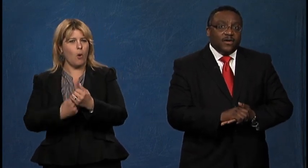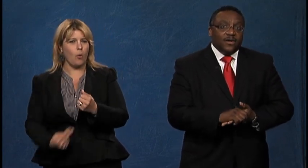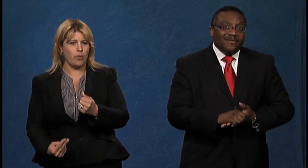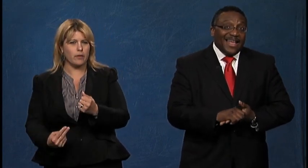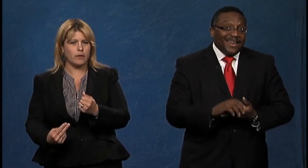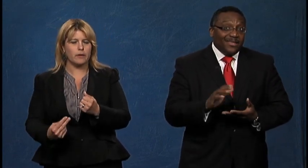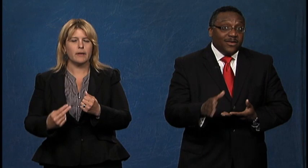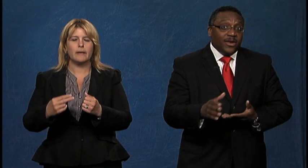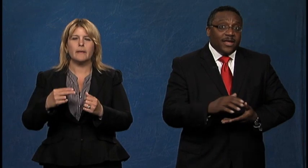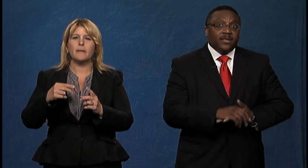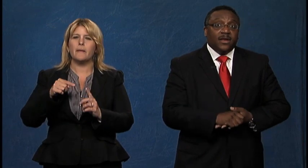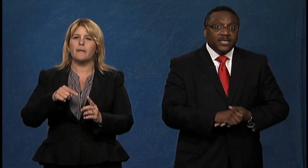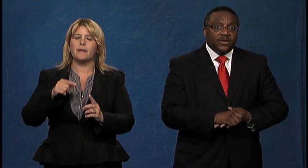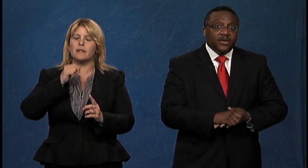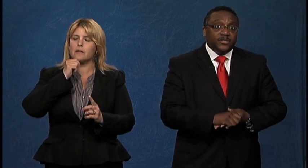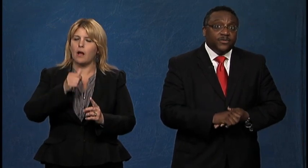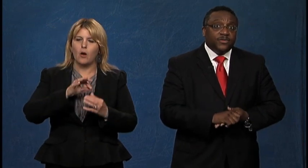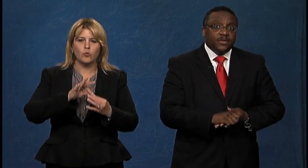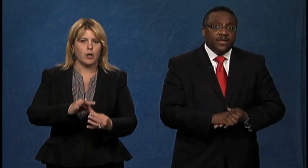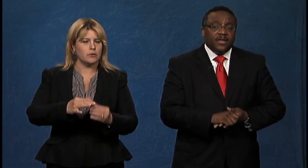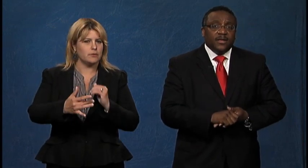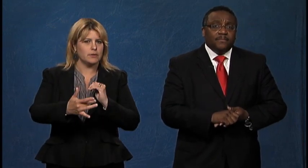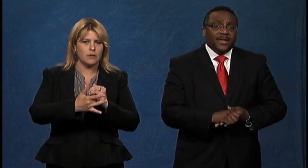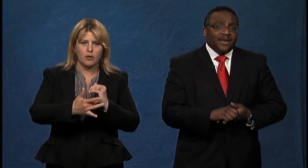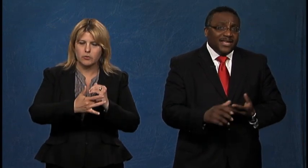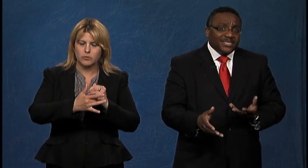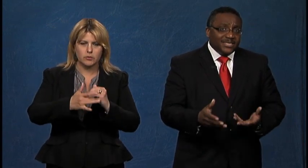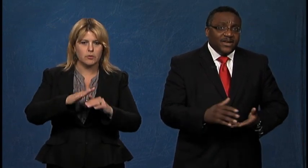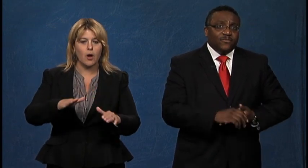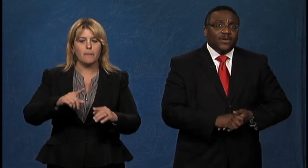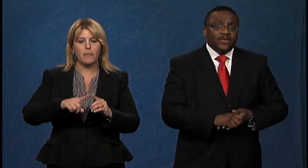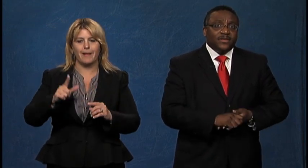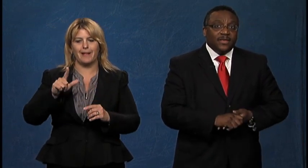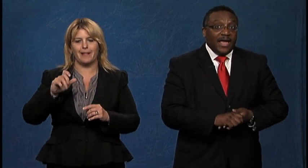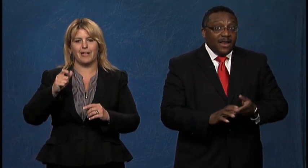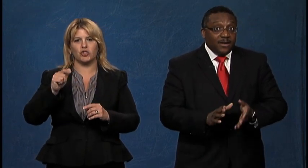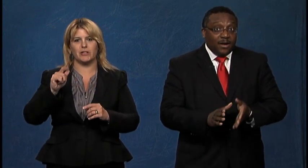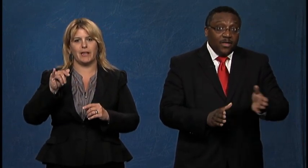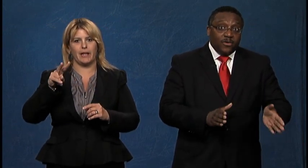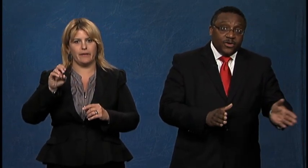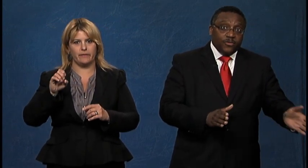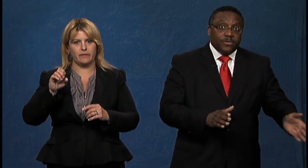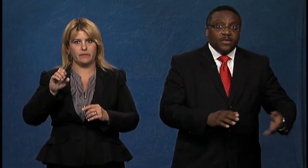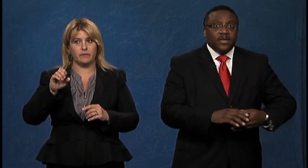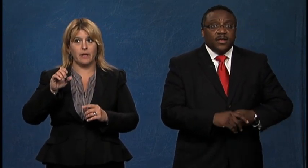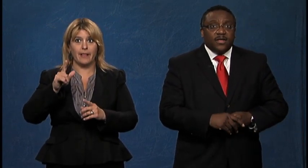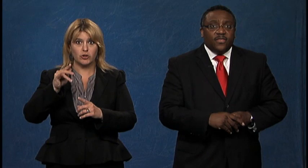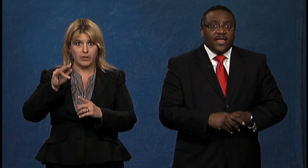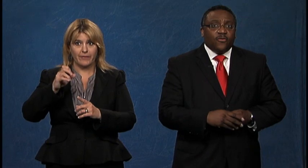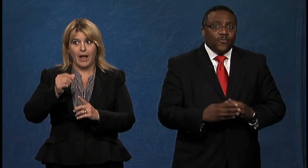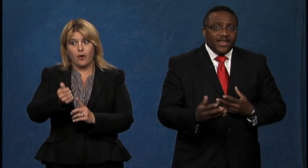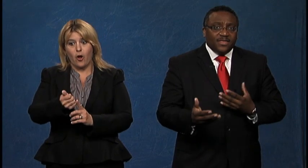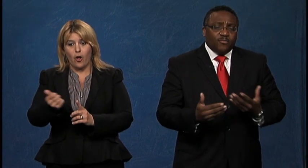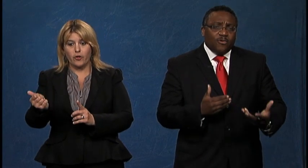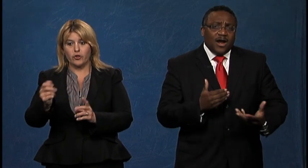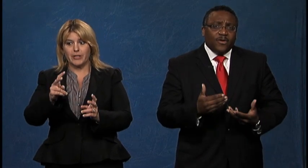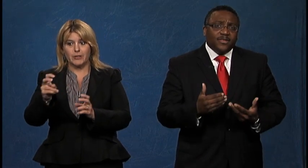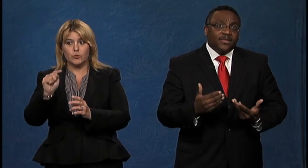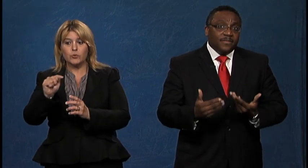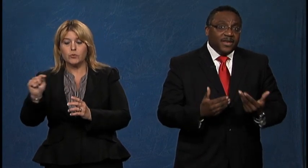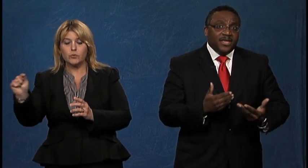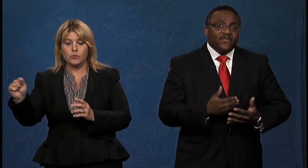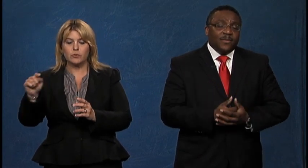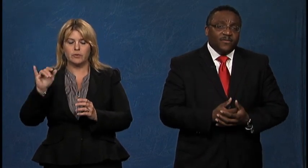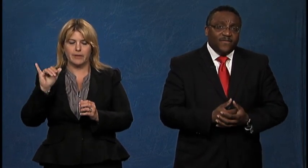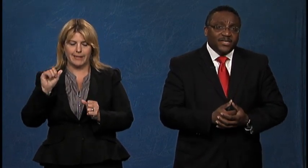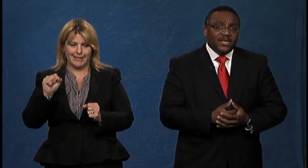These are not necessarily technological issues, but legislative ones, and other issues that threaten the progress and